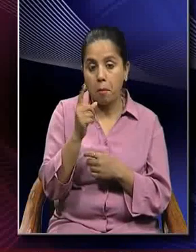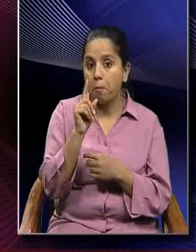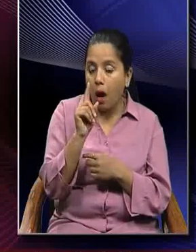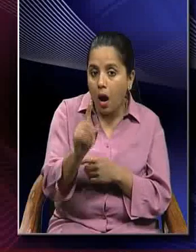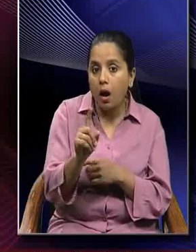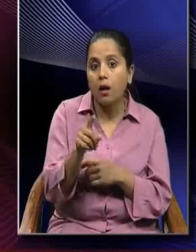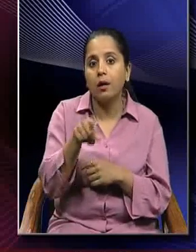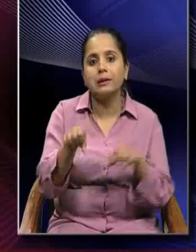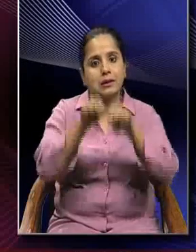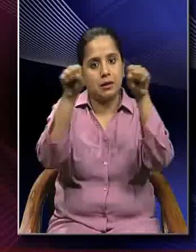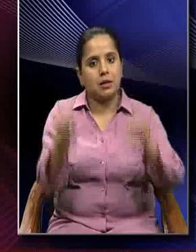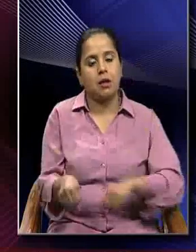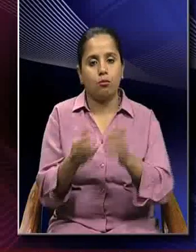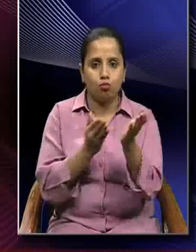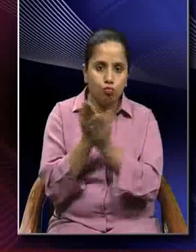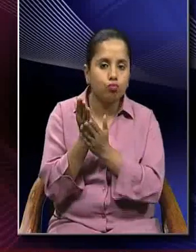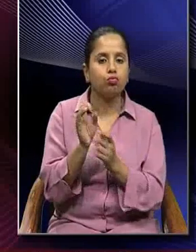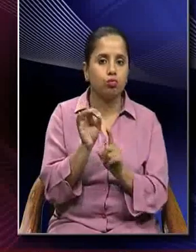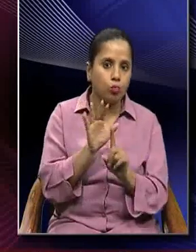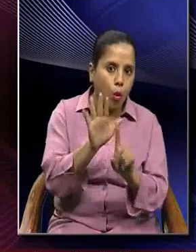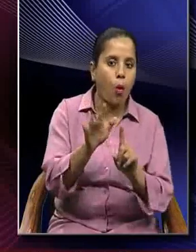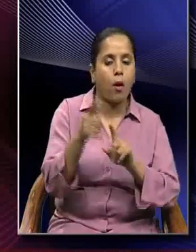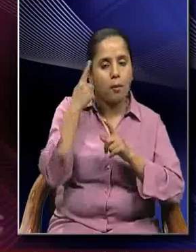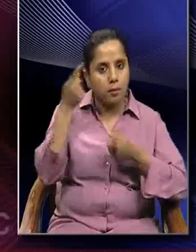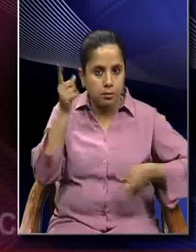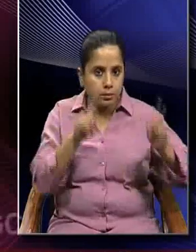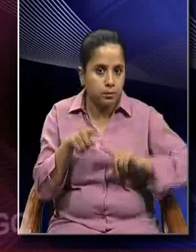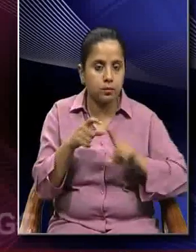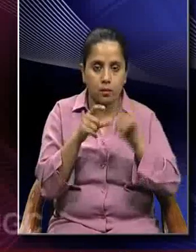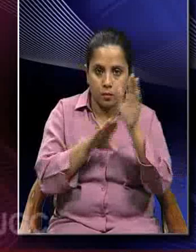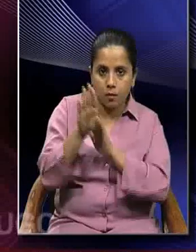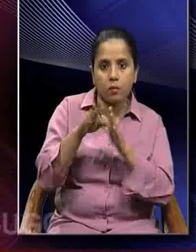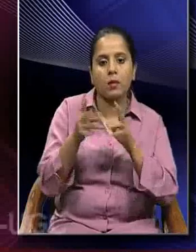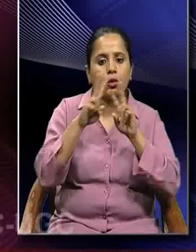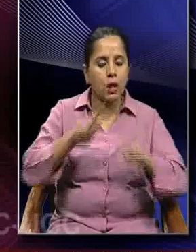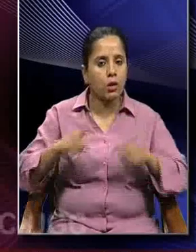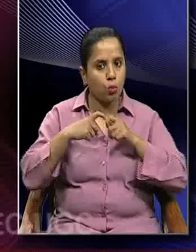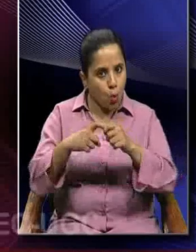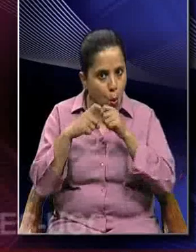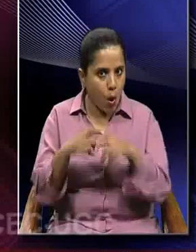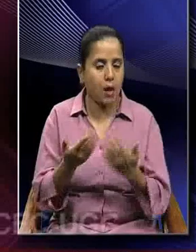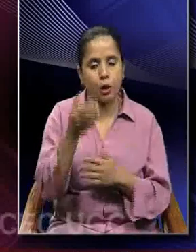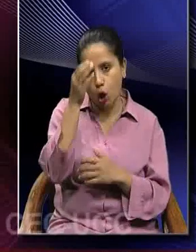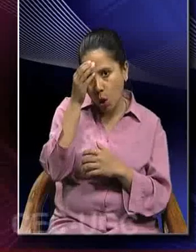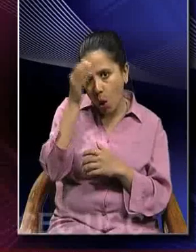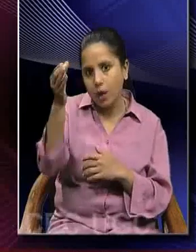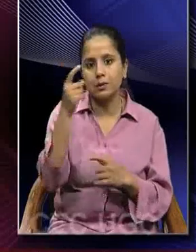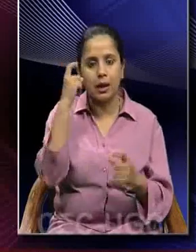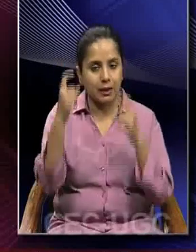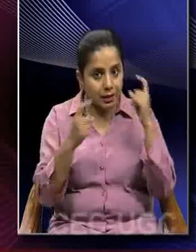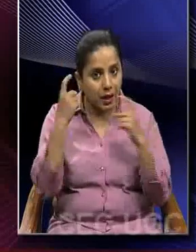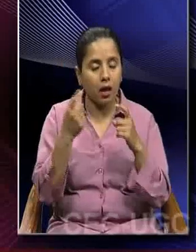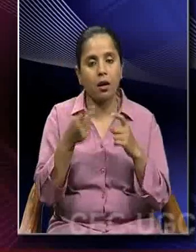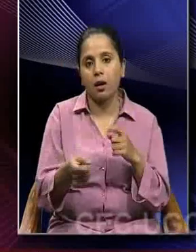rather is a systematic approach or strategy for developing research questions, conceptualizing and carrying out